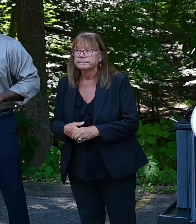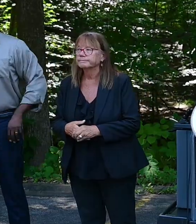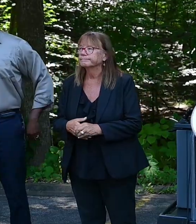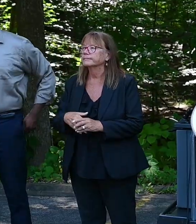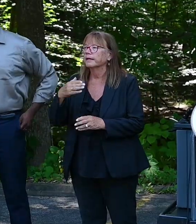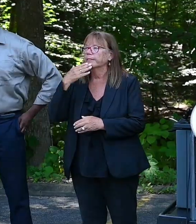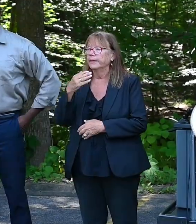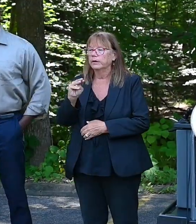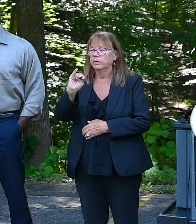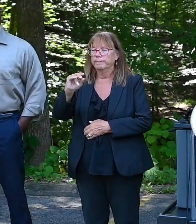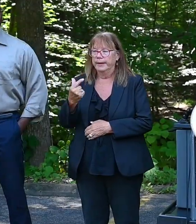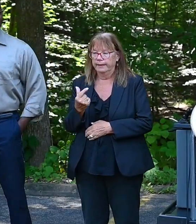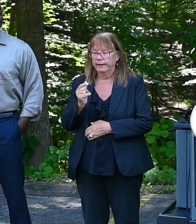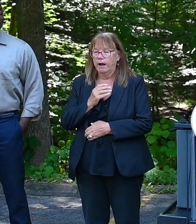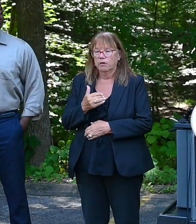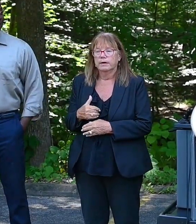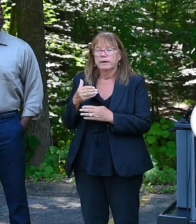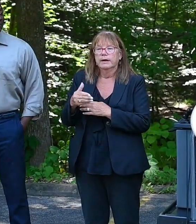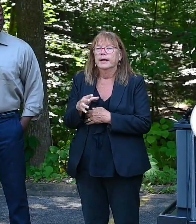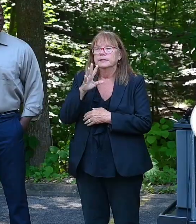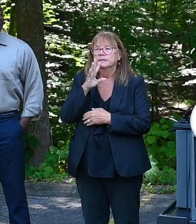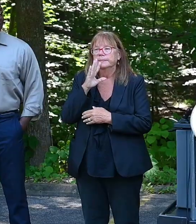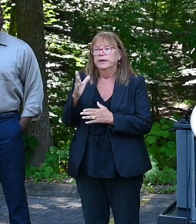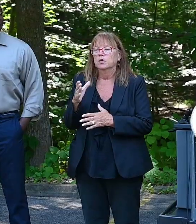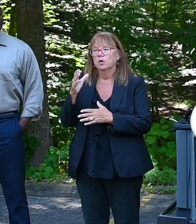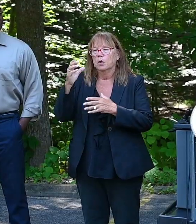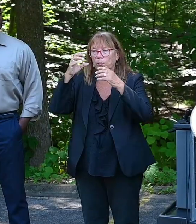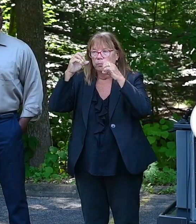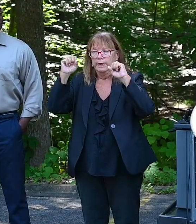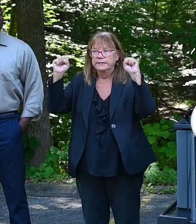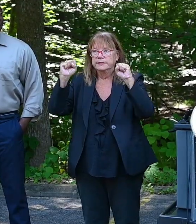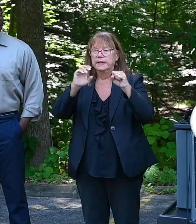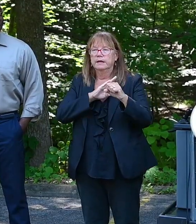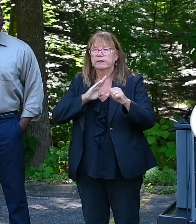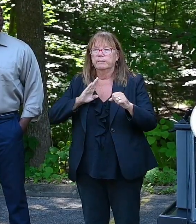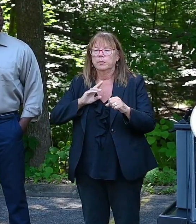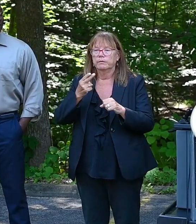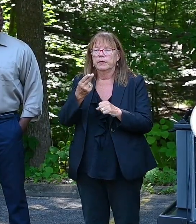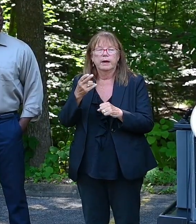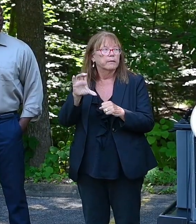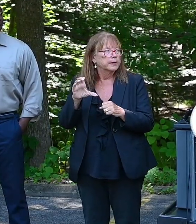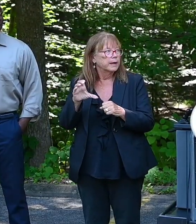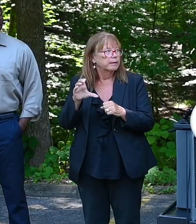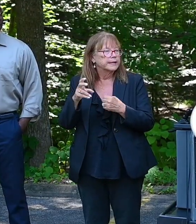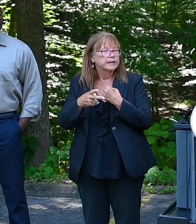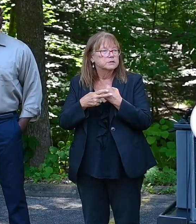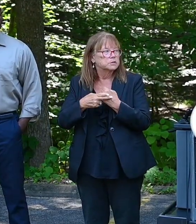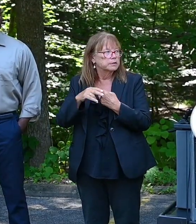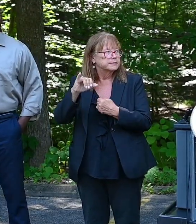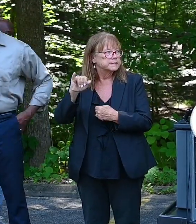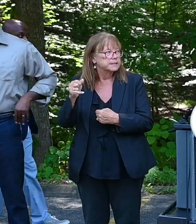Thank you, Meg. Our next speaker is the President of the Board for the Howard County Conservancy, Jansen Evelyn.